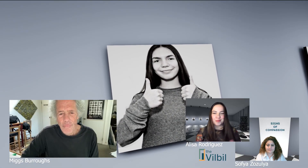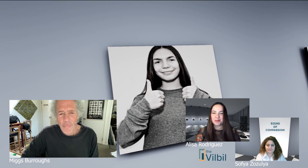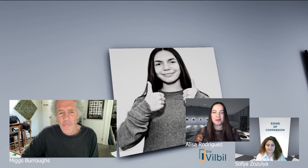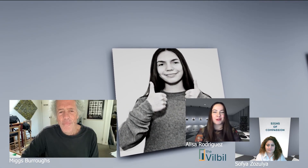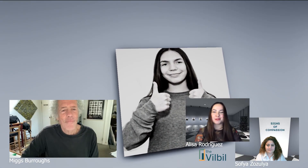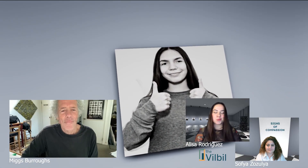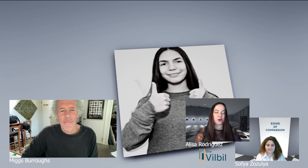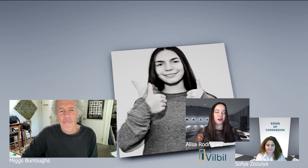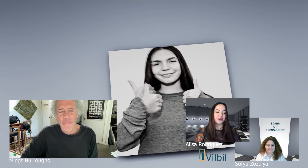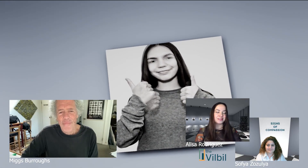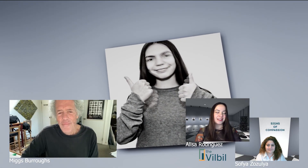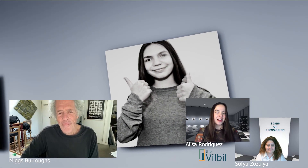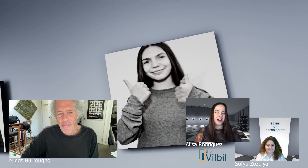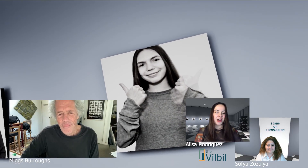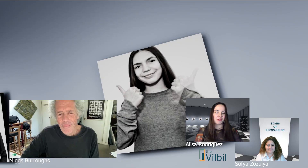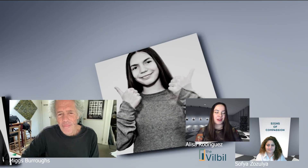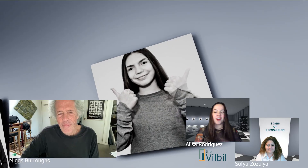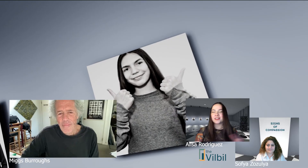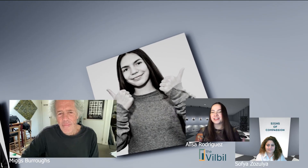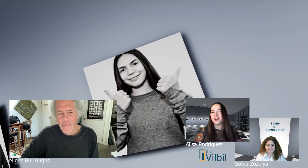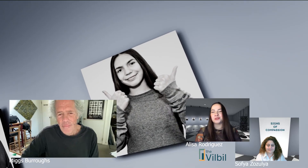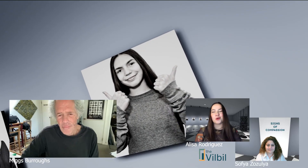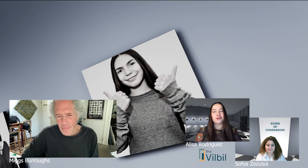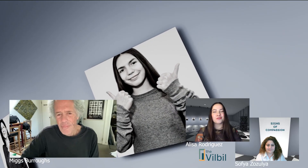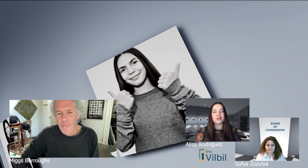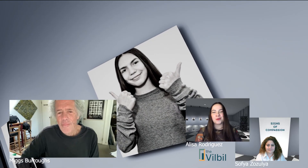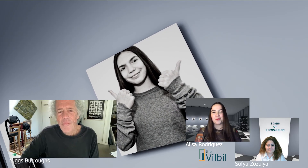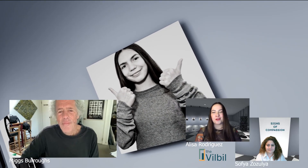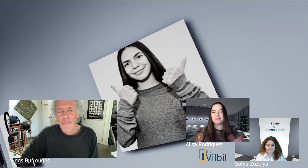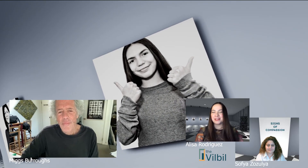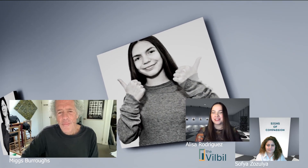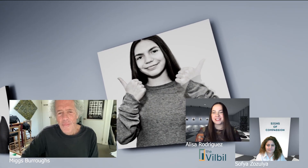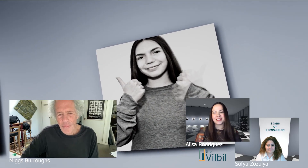people across the world, regardless of geography or ability?